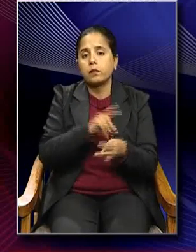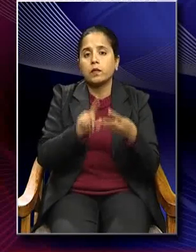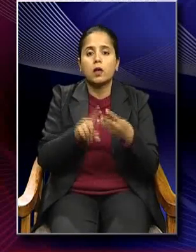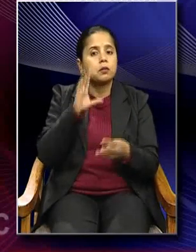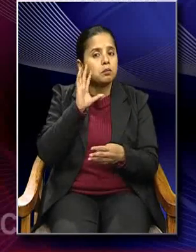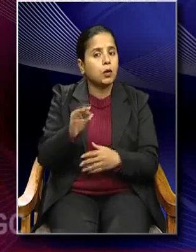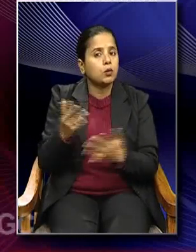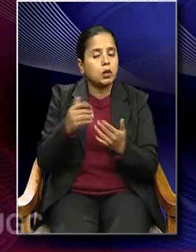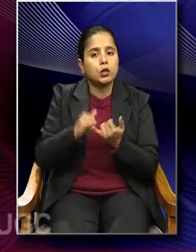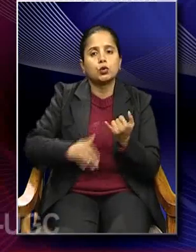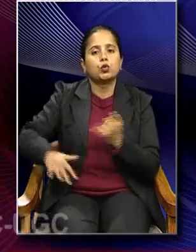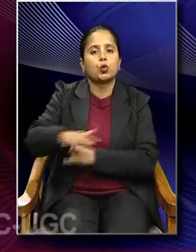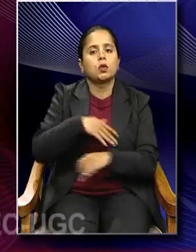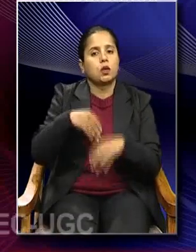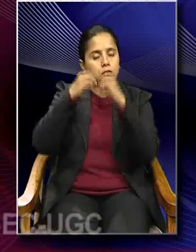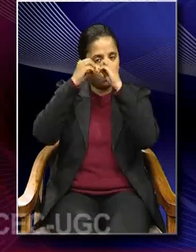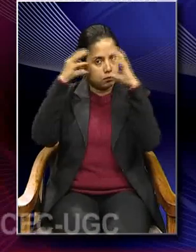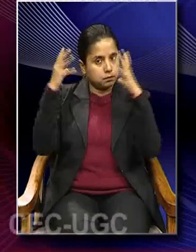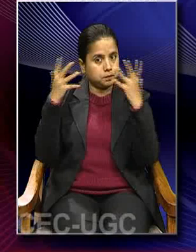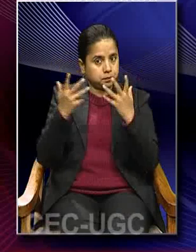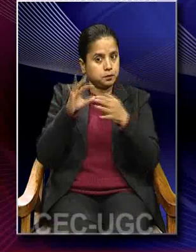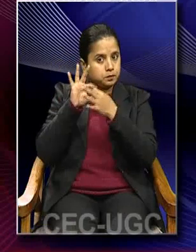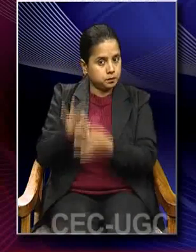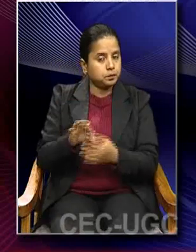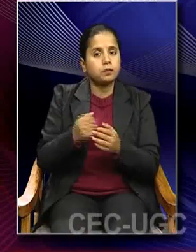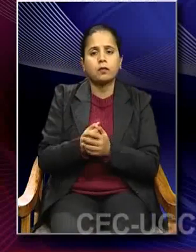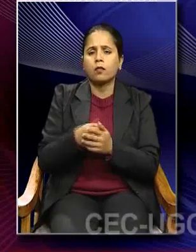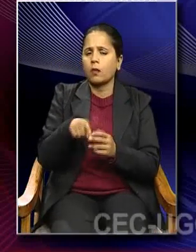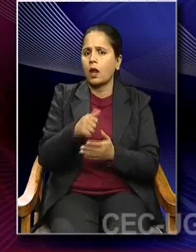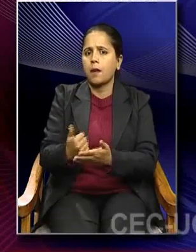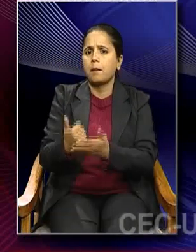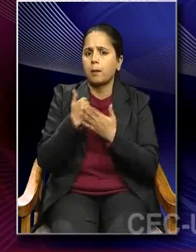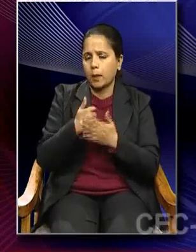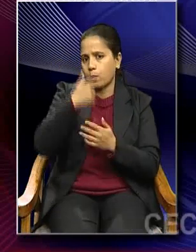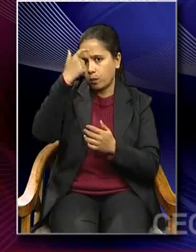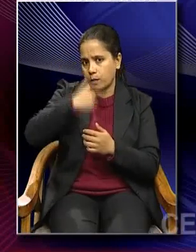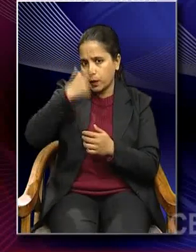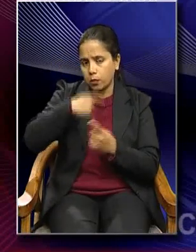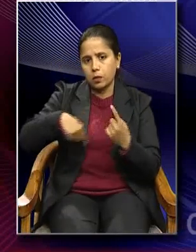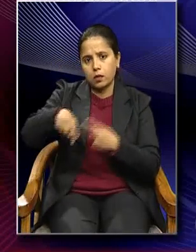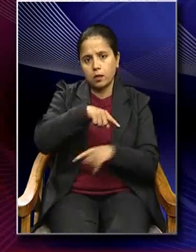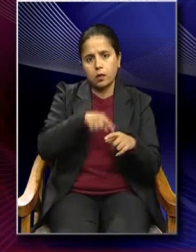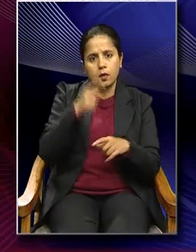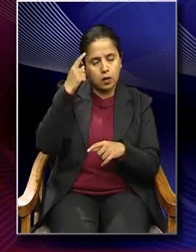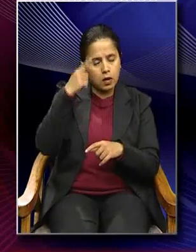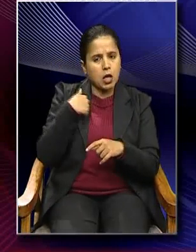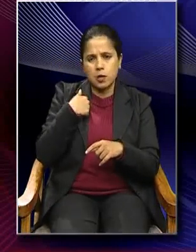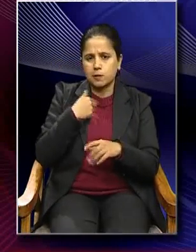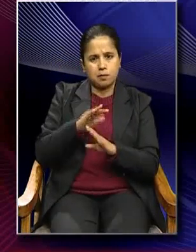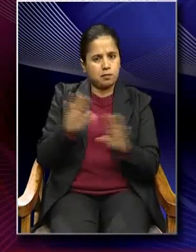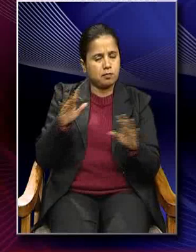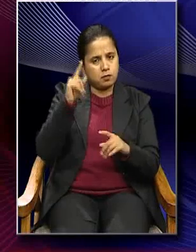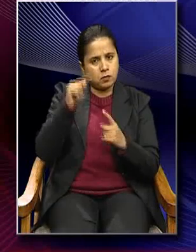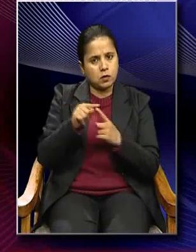importance of sociological imagination is that it helps individual to resist